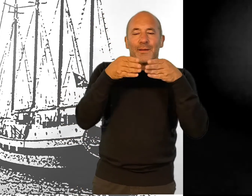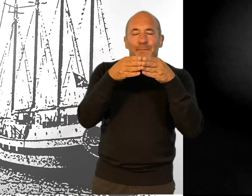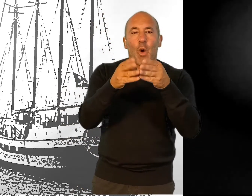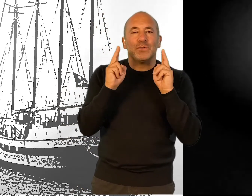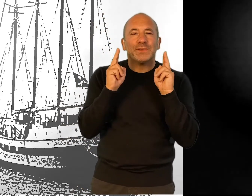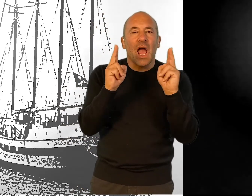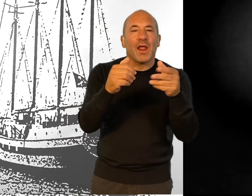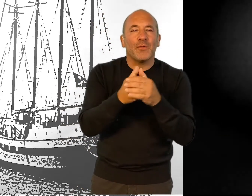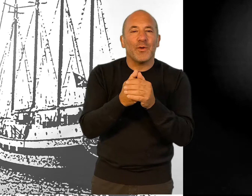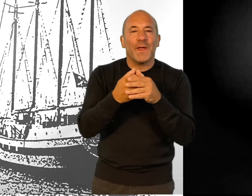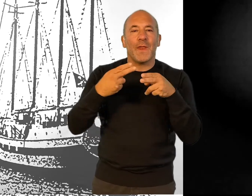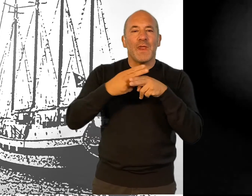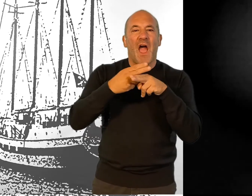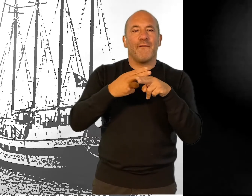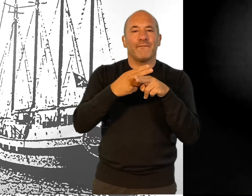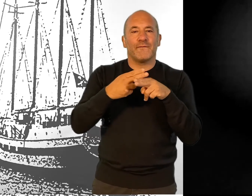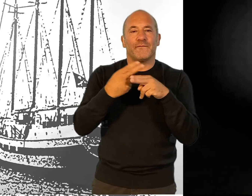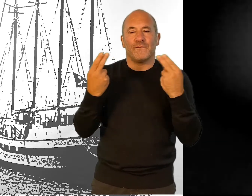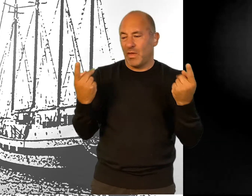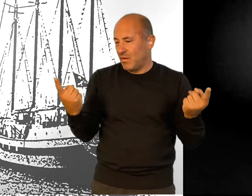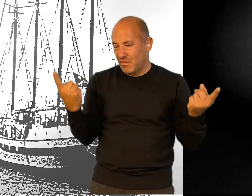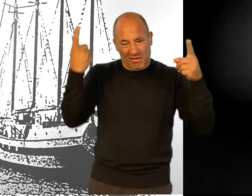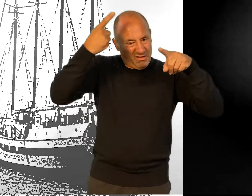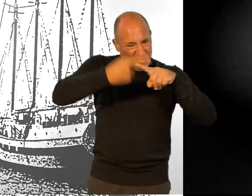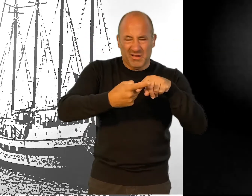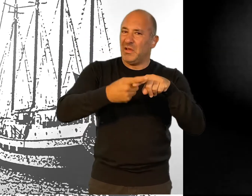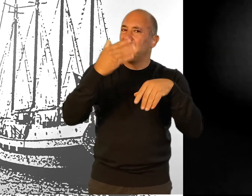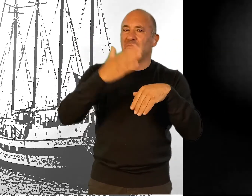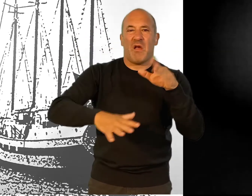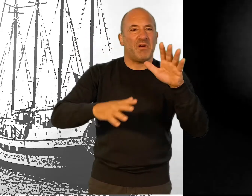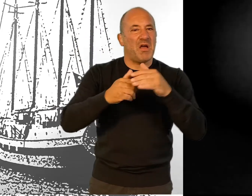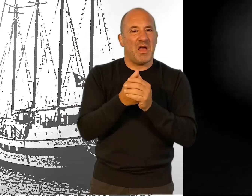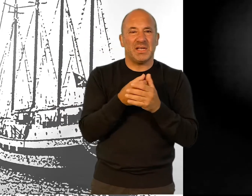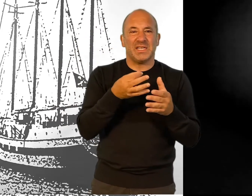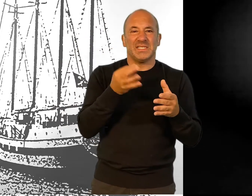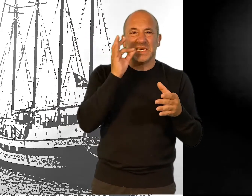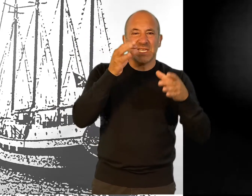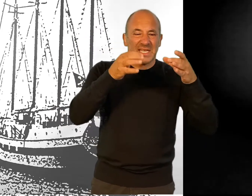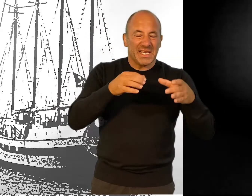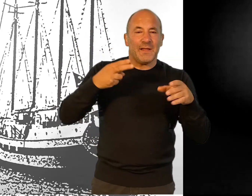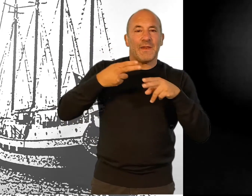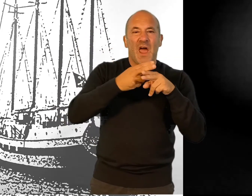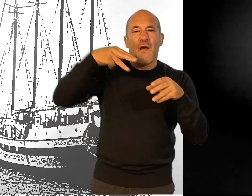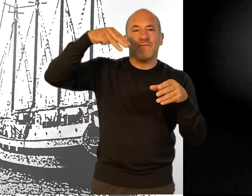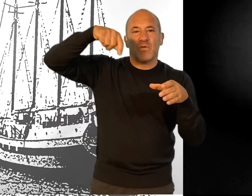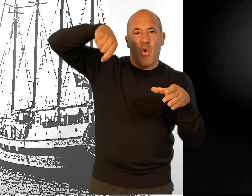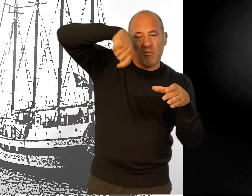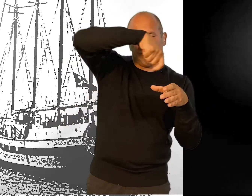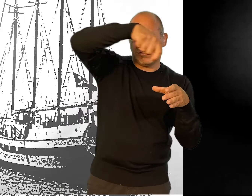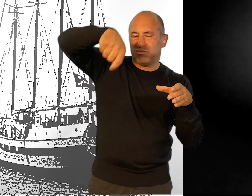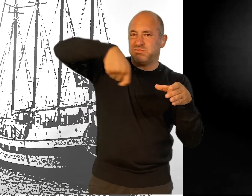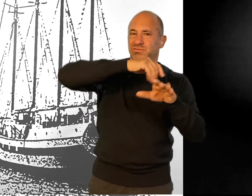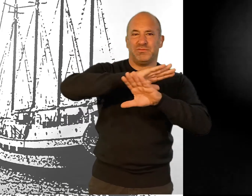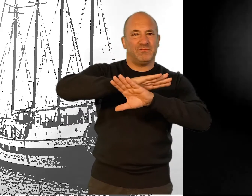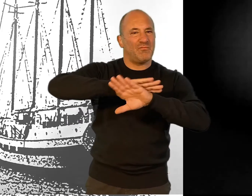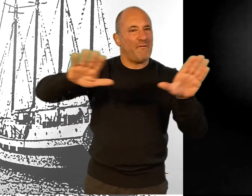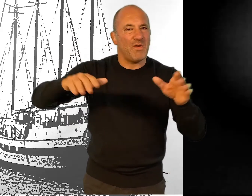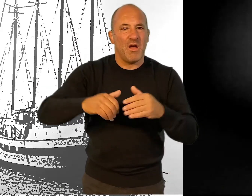In the galley, never cross knives on the table, stir tea with a knife or fork, or pass salt directly to another person. Pass